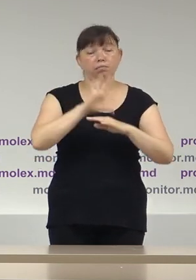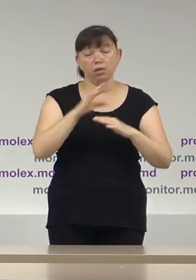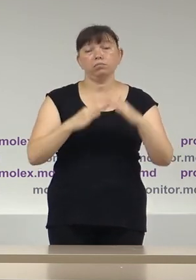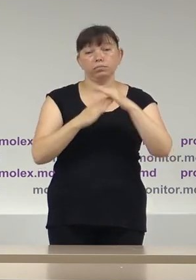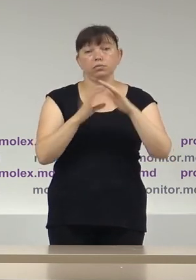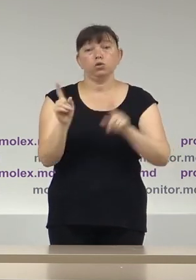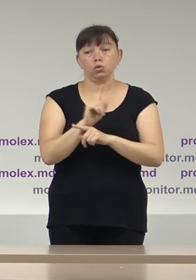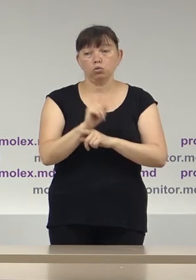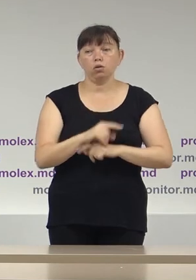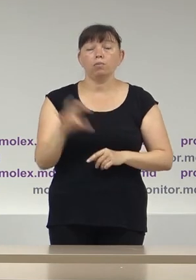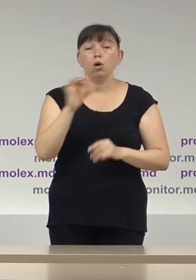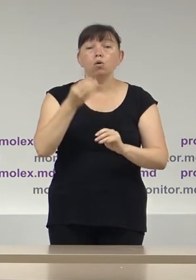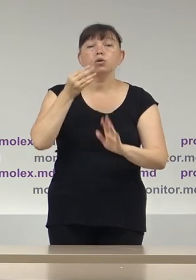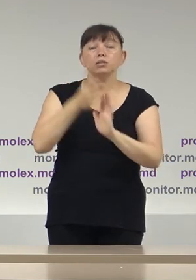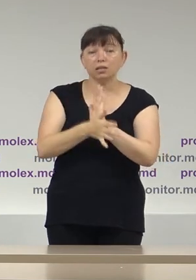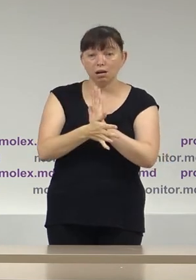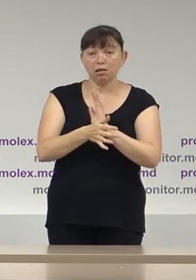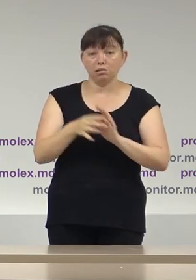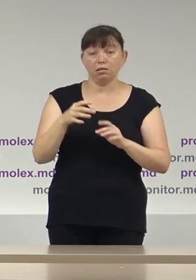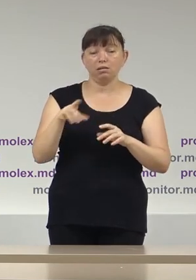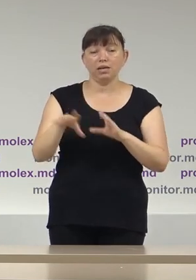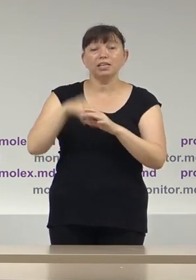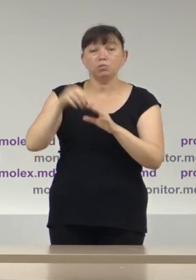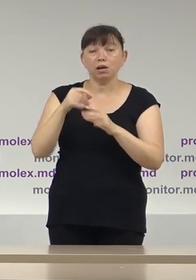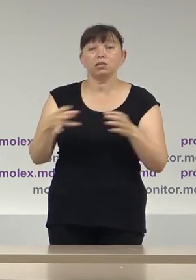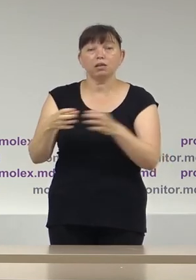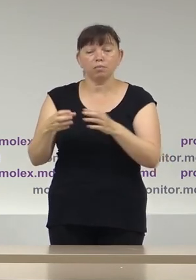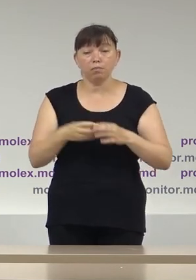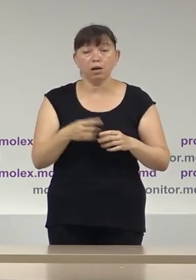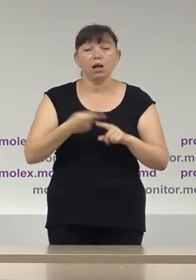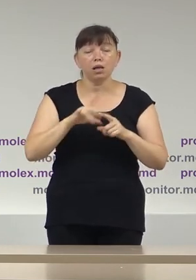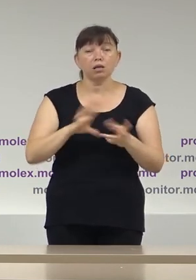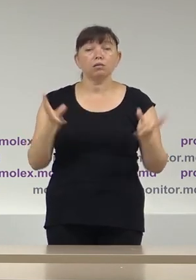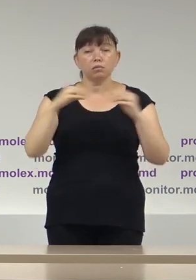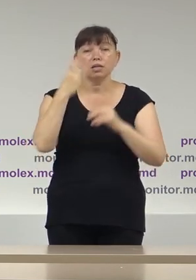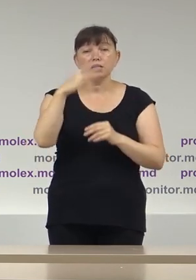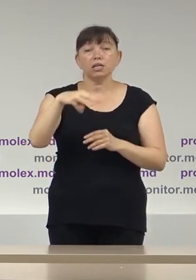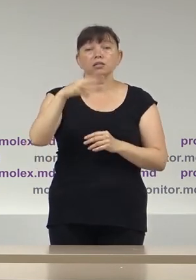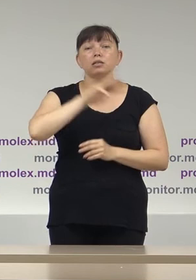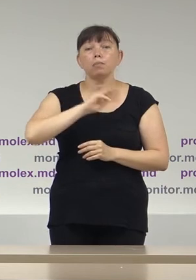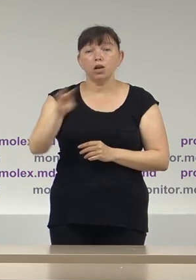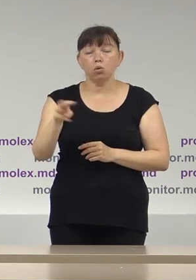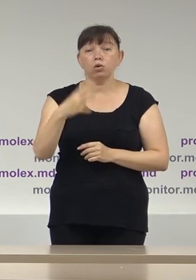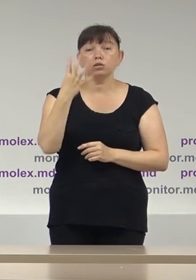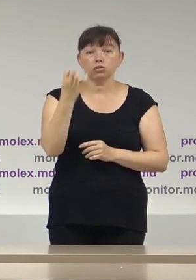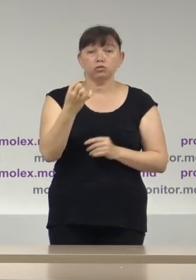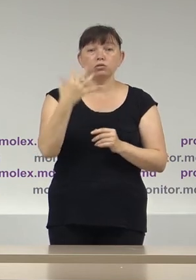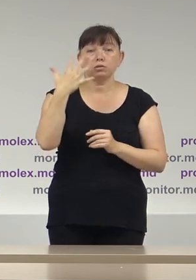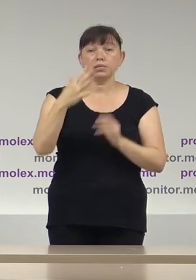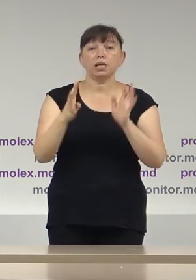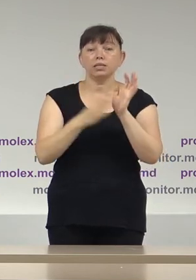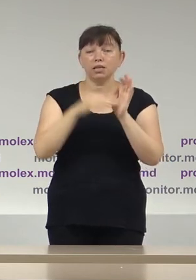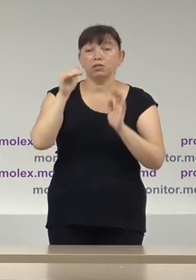the ceilings for donations have not been exceeded. Regarding the expenses of electoral contenders, the total value